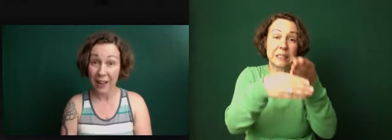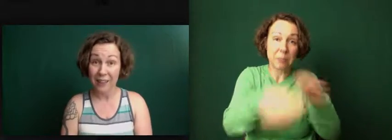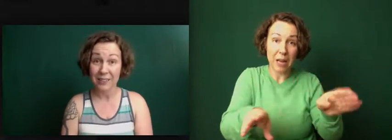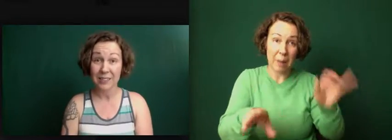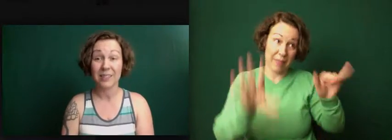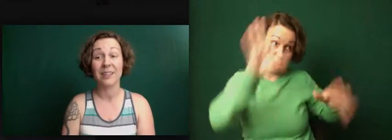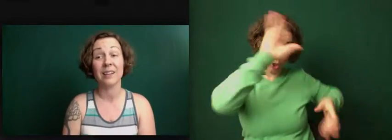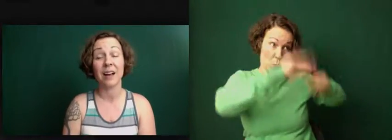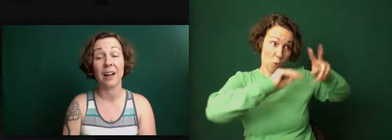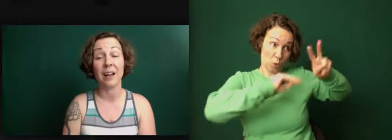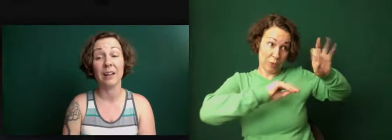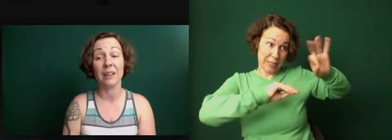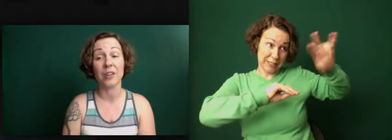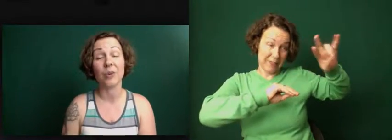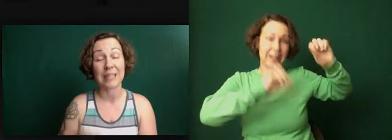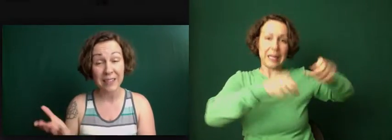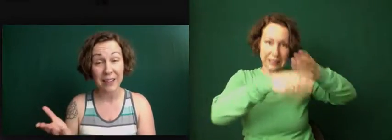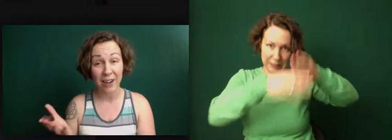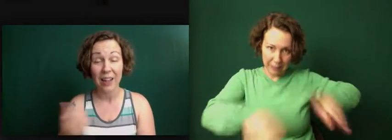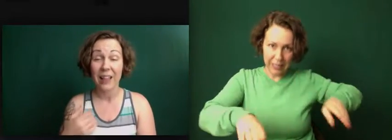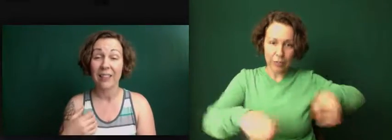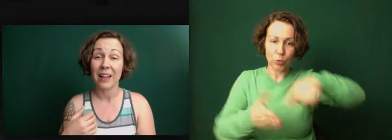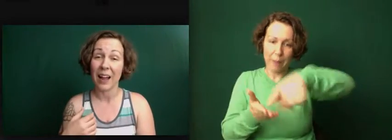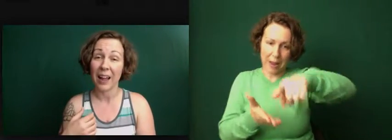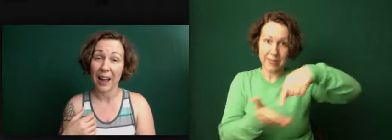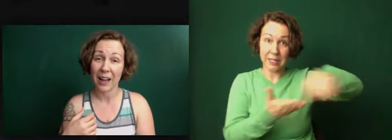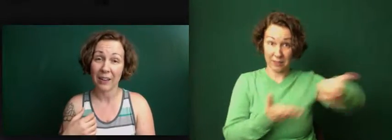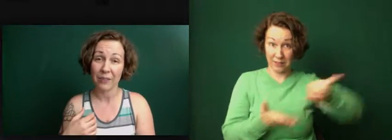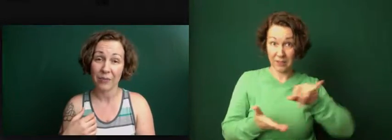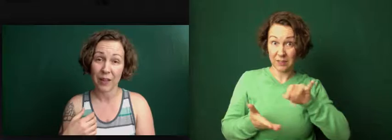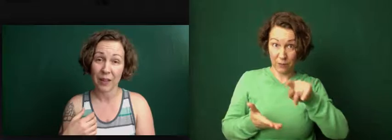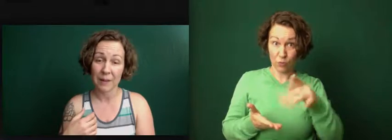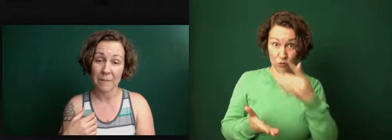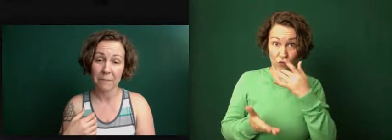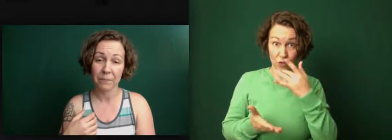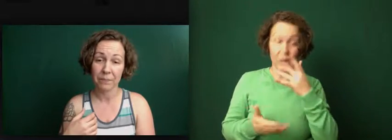reasonable. And you can see there that I